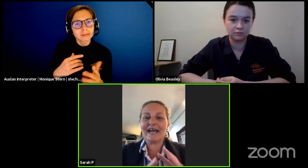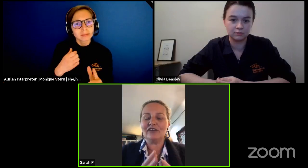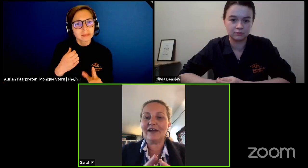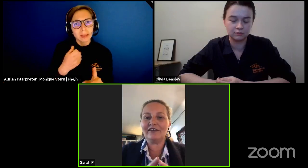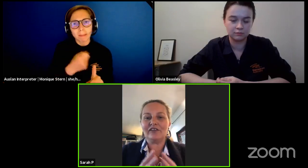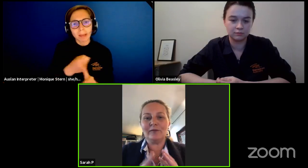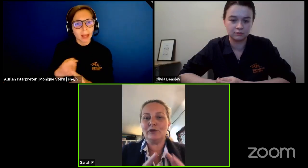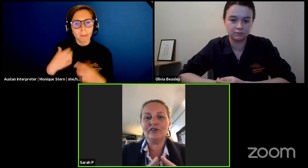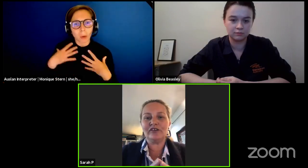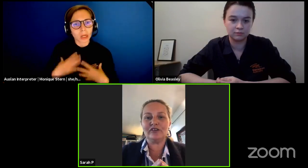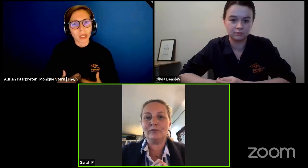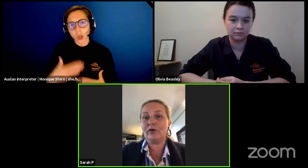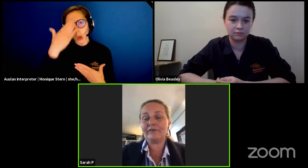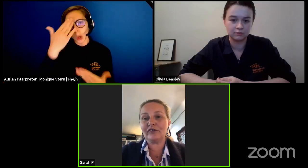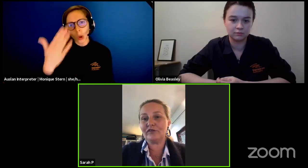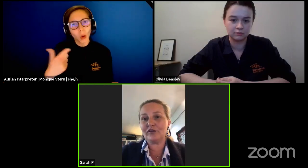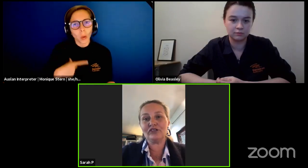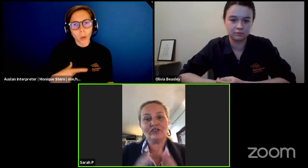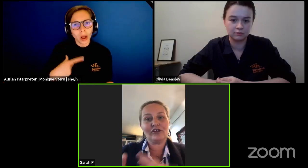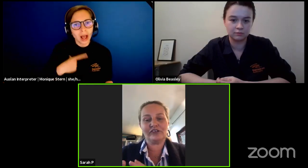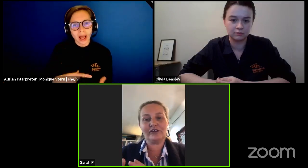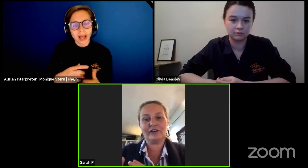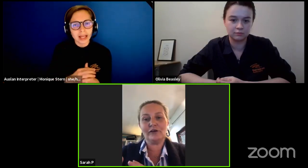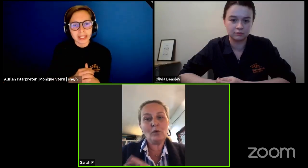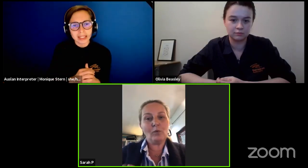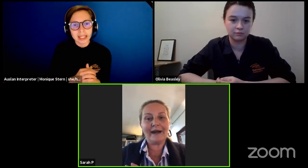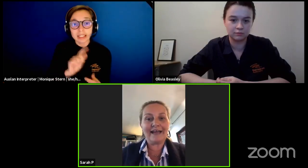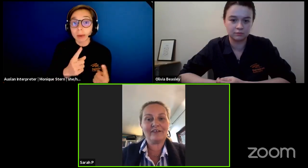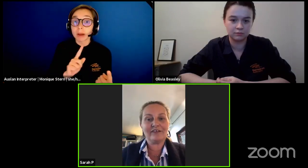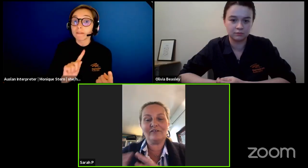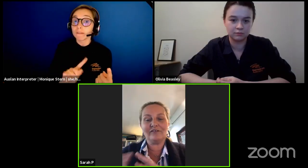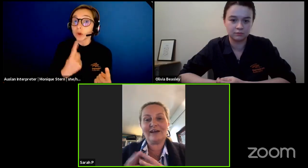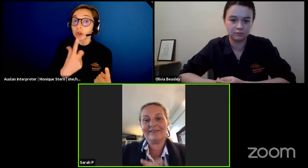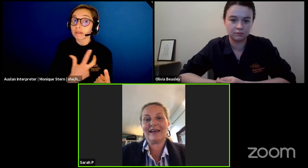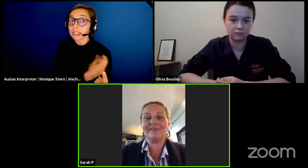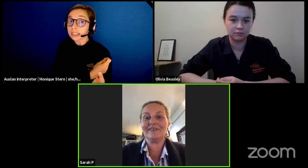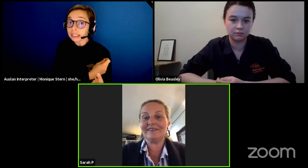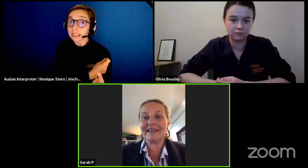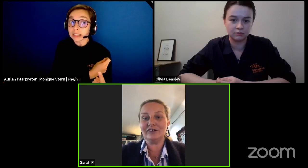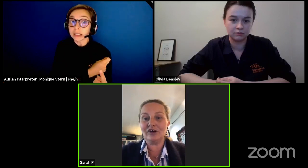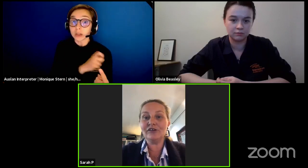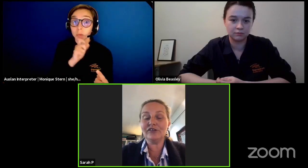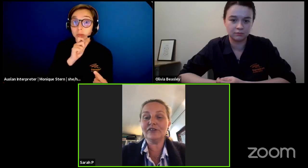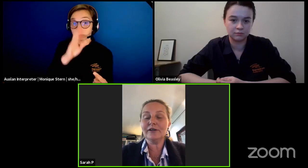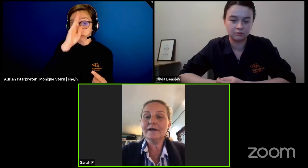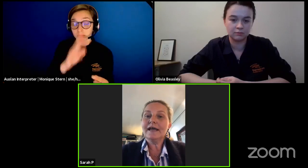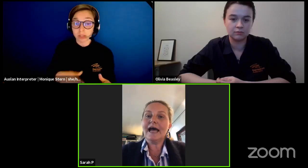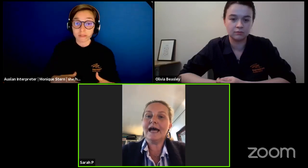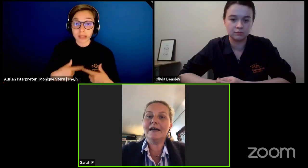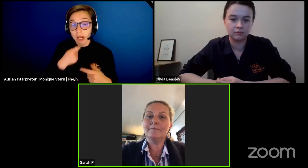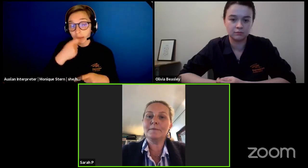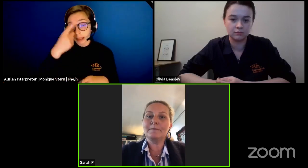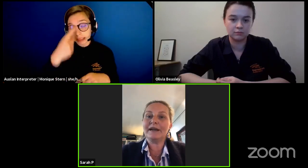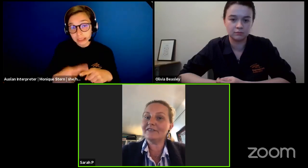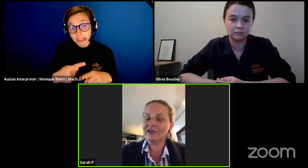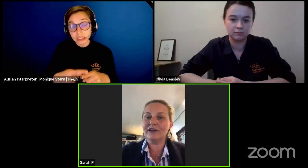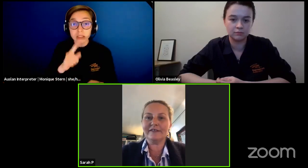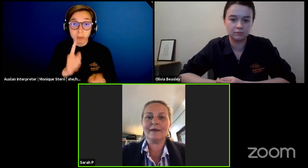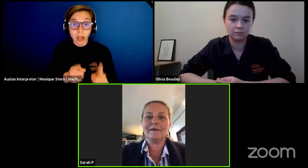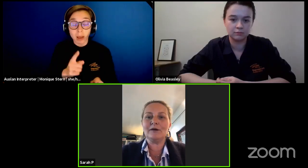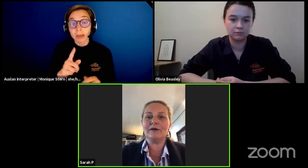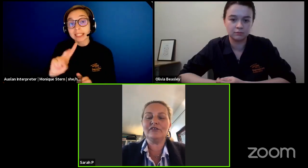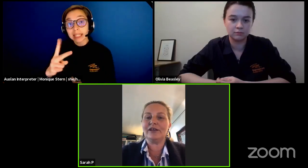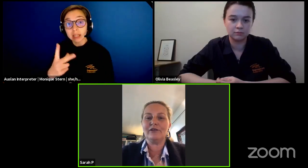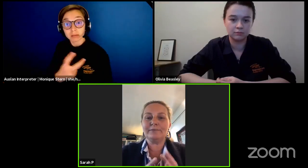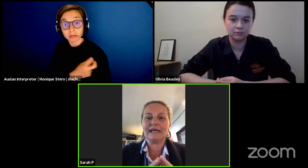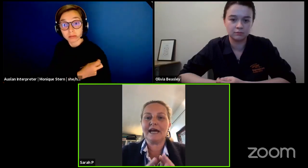vaccine activates the immune system more after the first dose and one activates after the second dose. But it's certainly